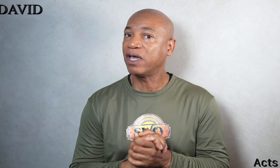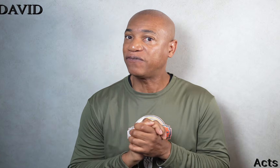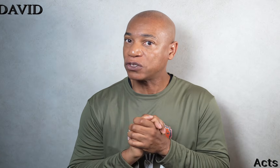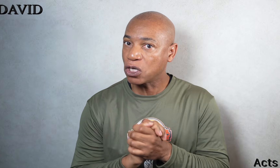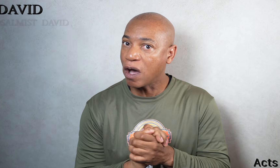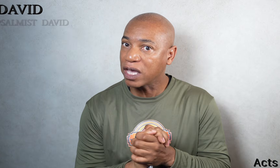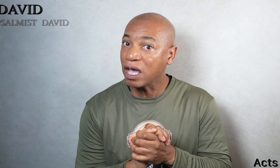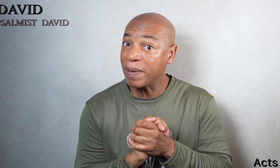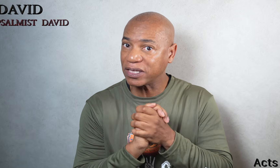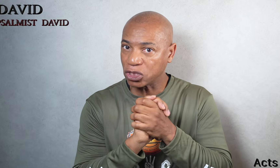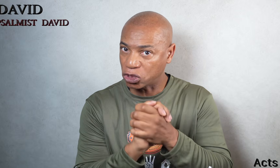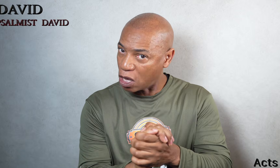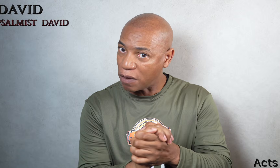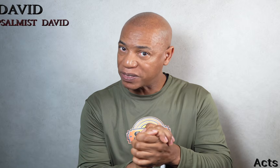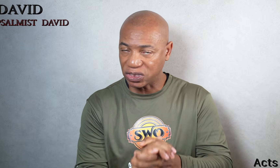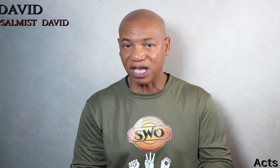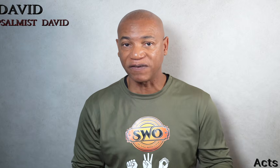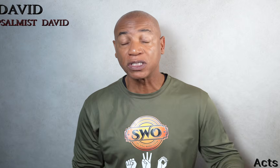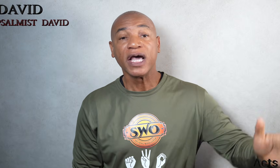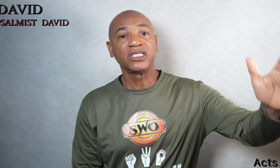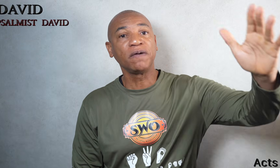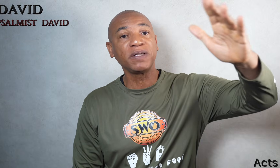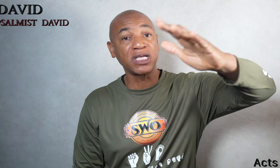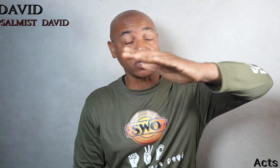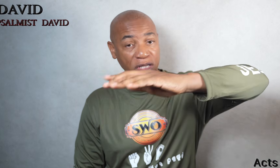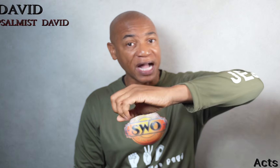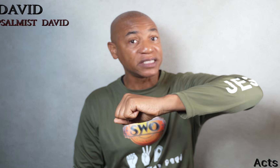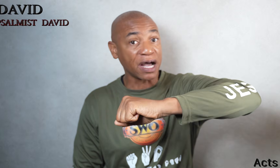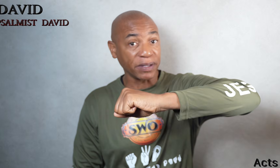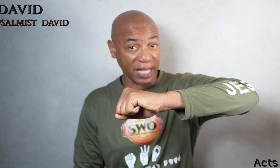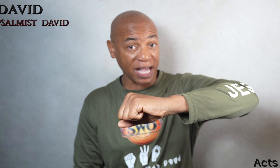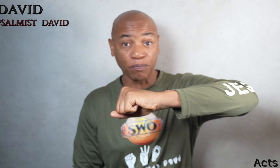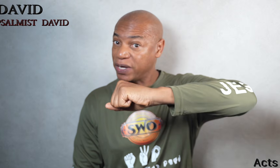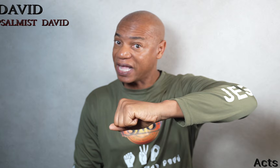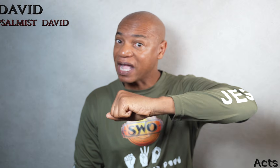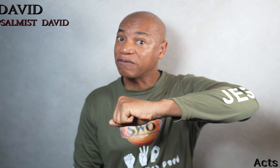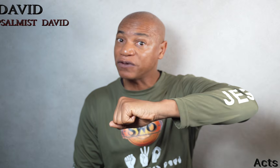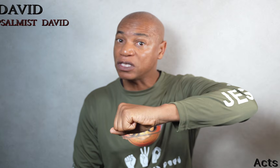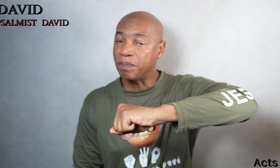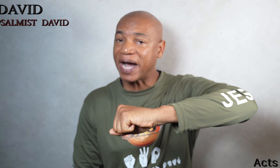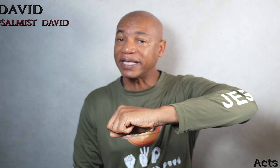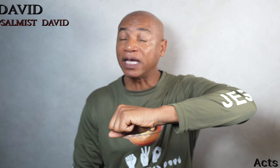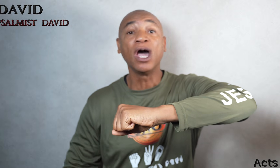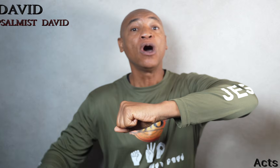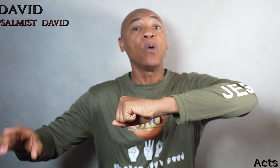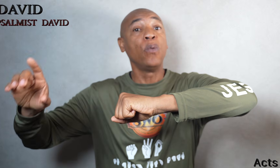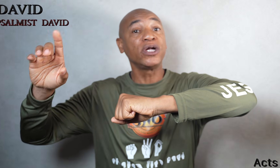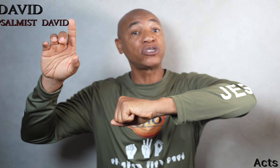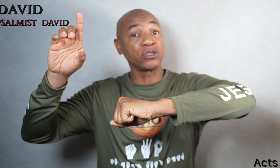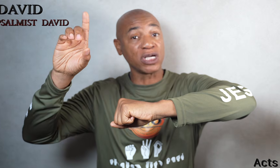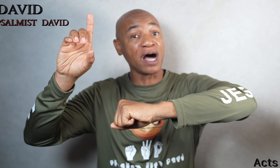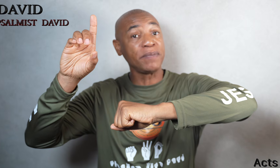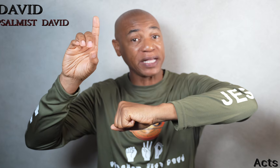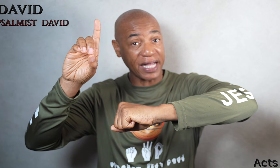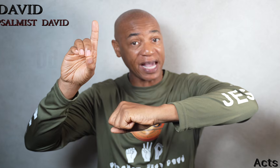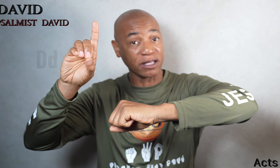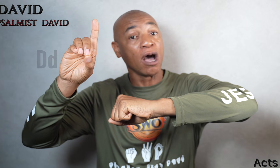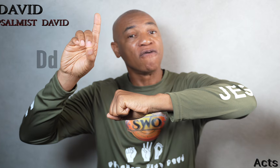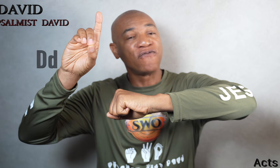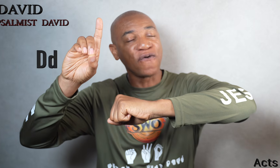you're talking about the Psalmist David, simply take your non-dominant hand, bring that out in front of the body. With your dominant hand, form